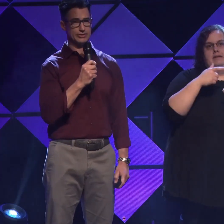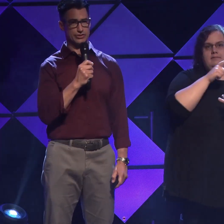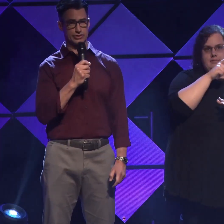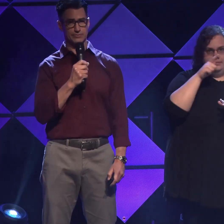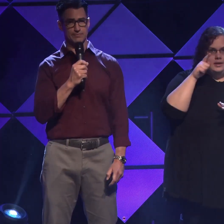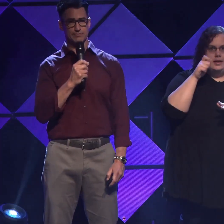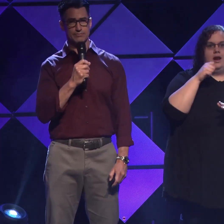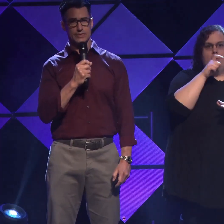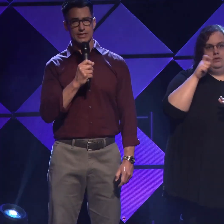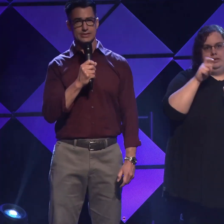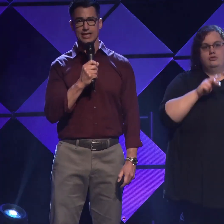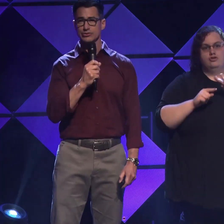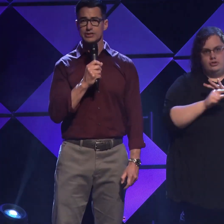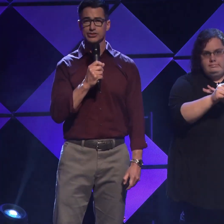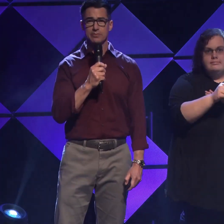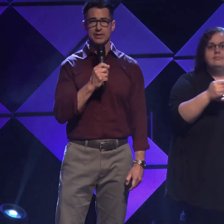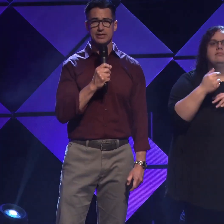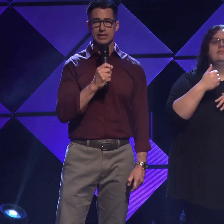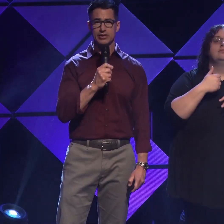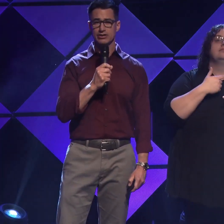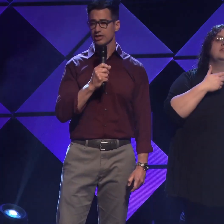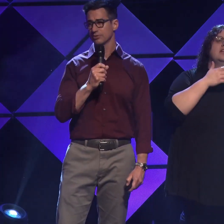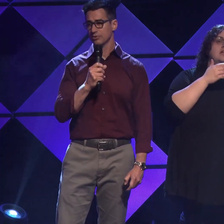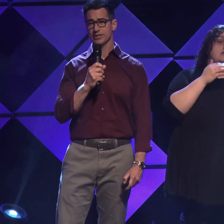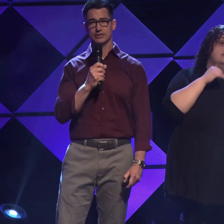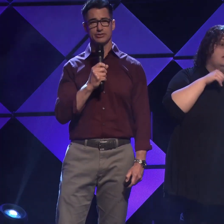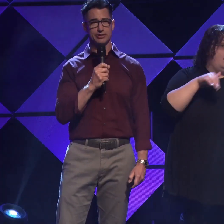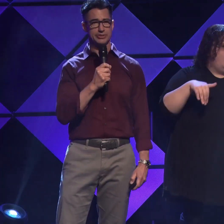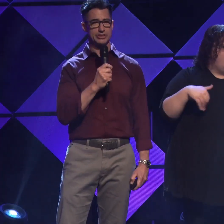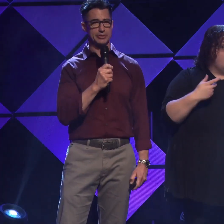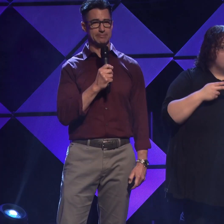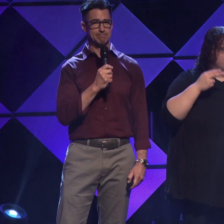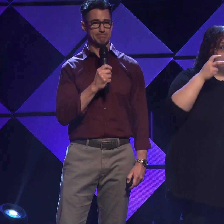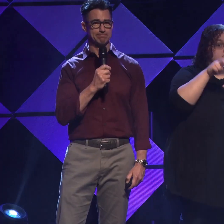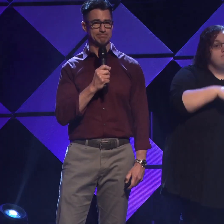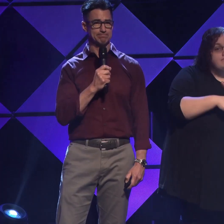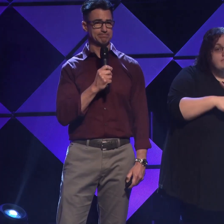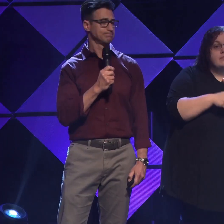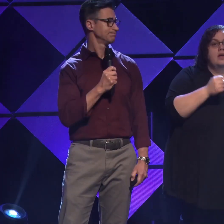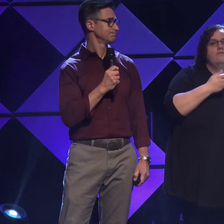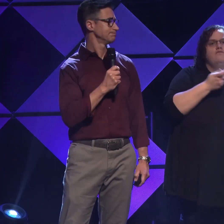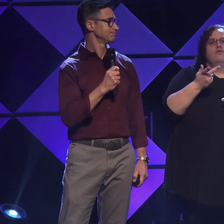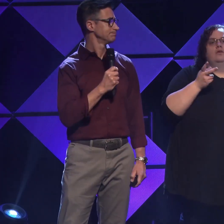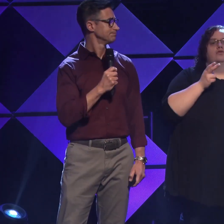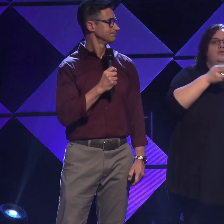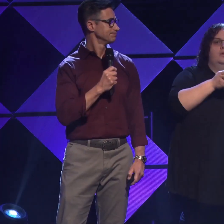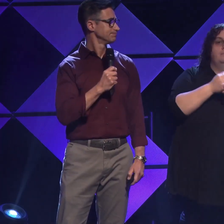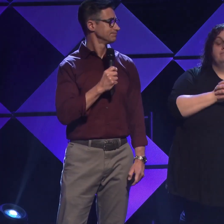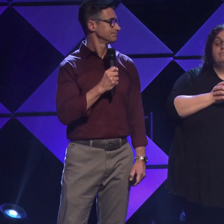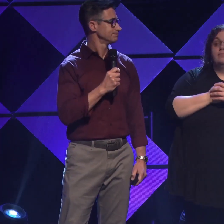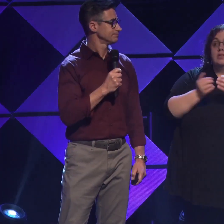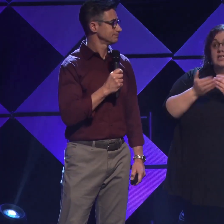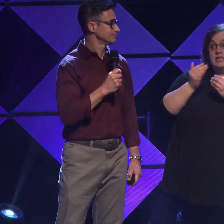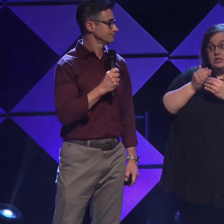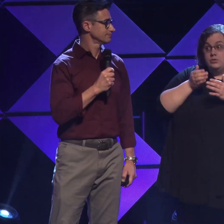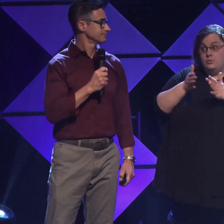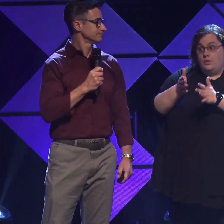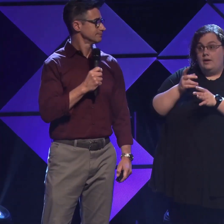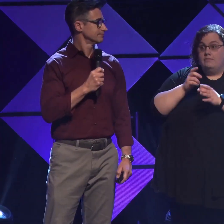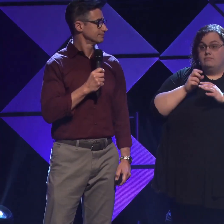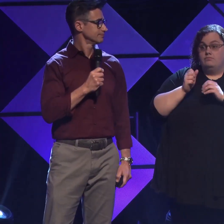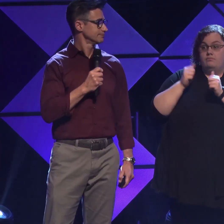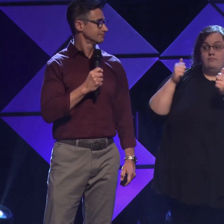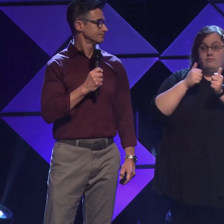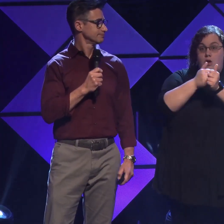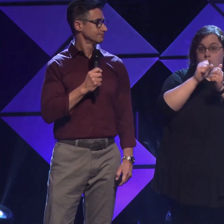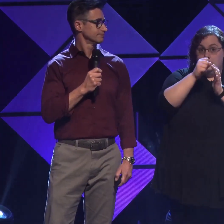journey as a church. It's not too late to jump in, and there are a couple of ways you can participate. The easiest way to follow the series is through